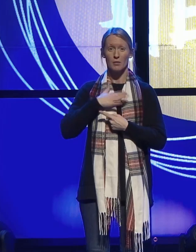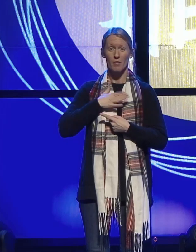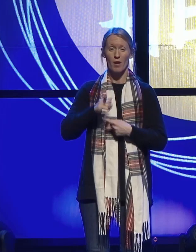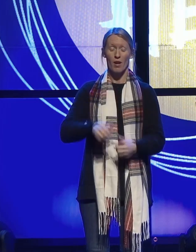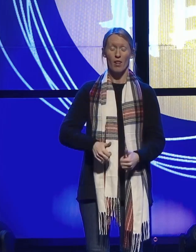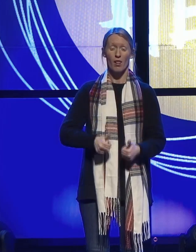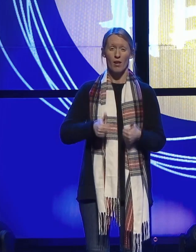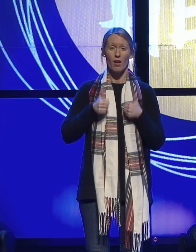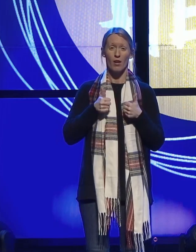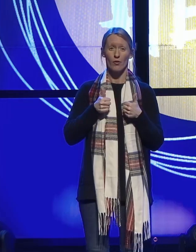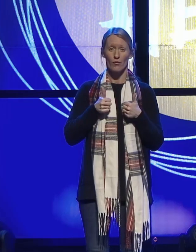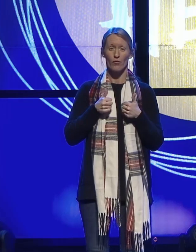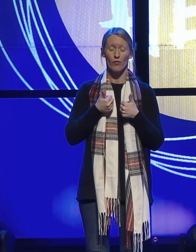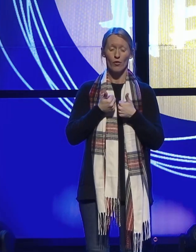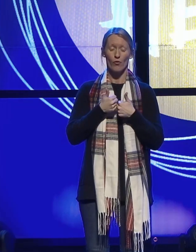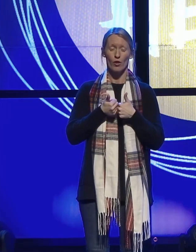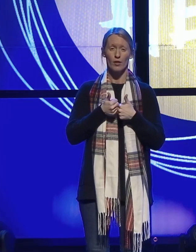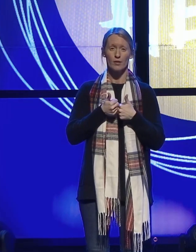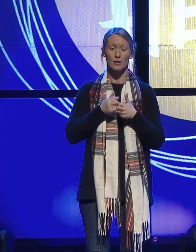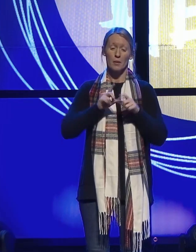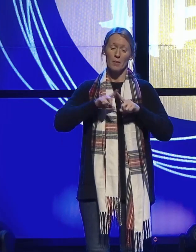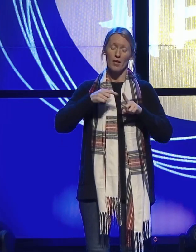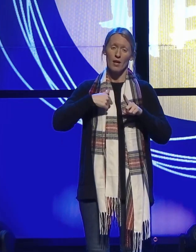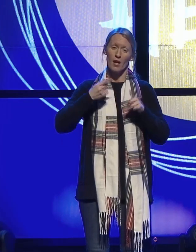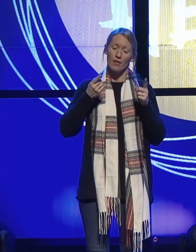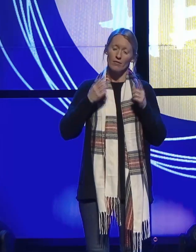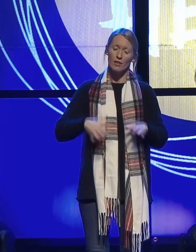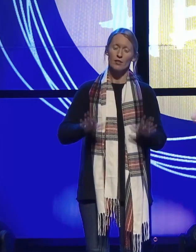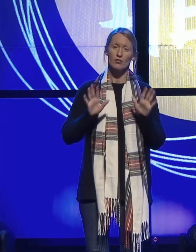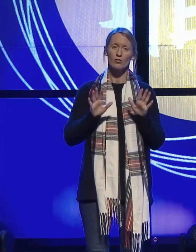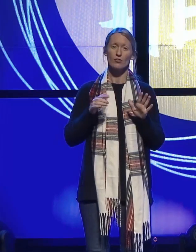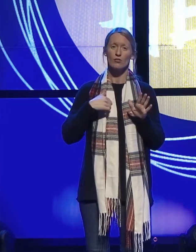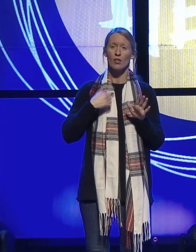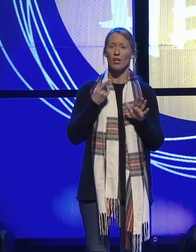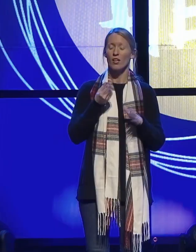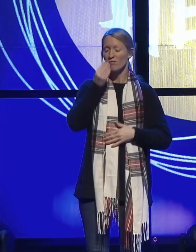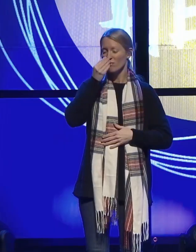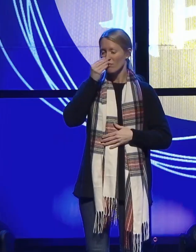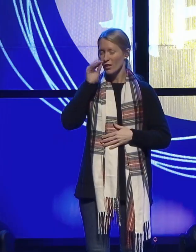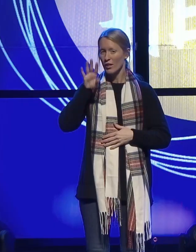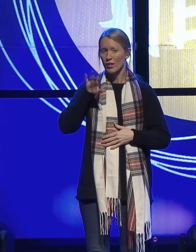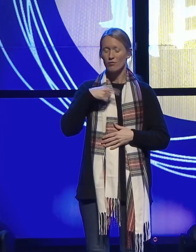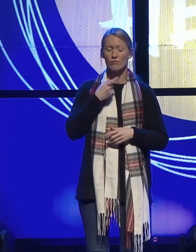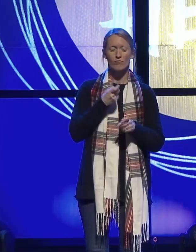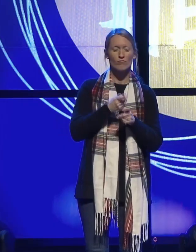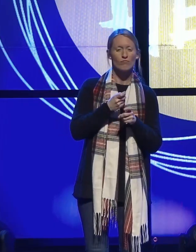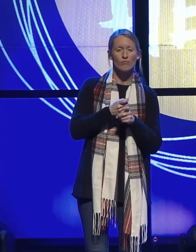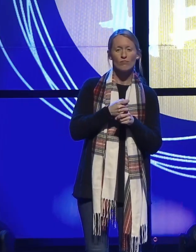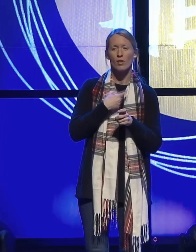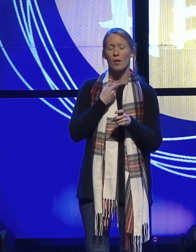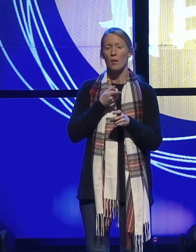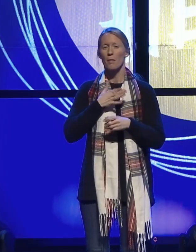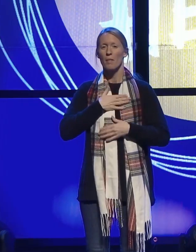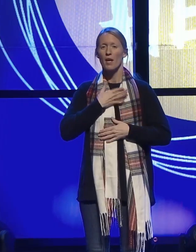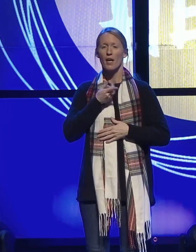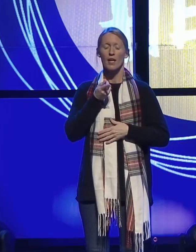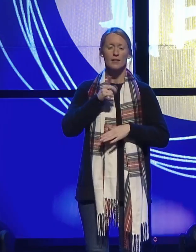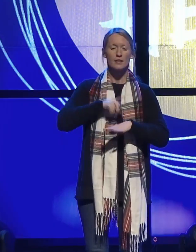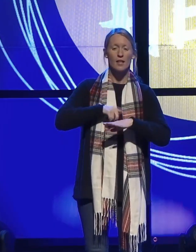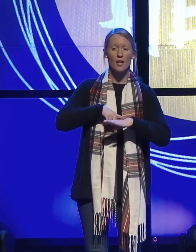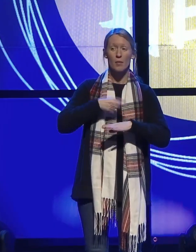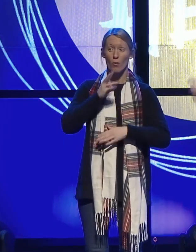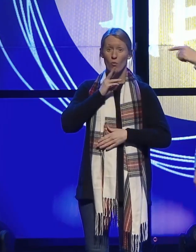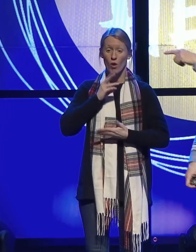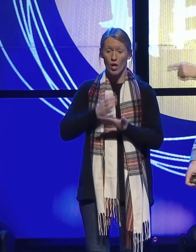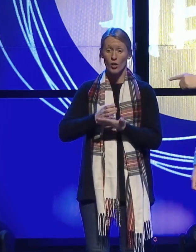But I finished. And I didn't care that I got made fun of for my time. I rounded the last water station, and I was like, am I still